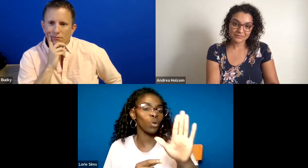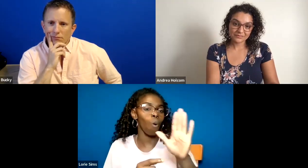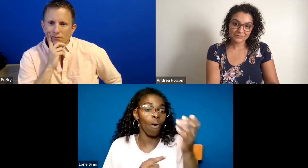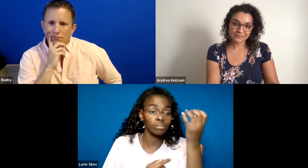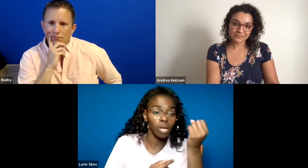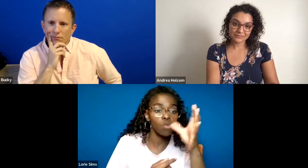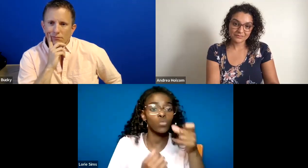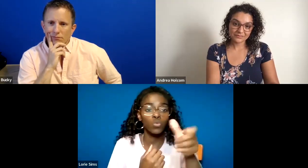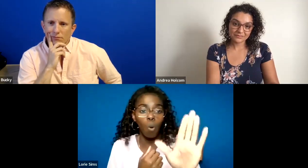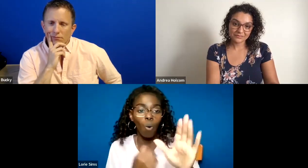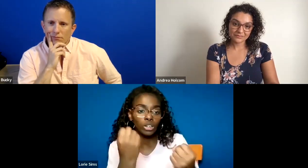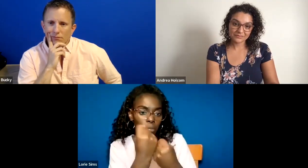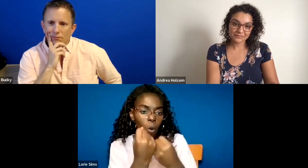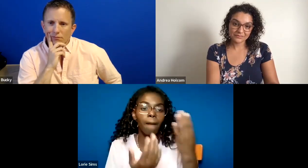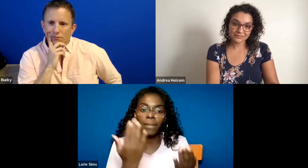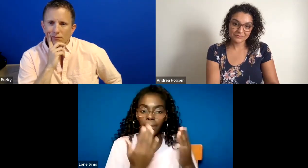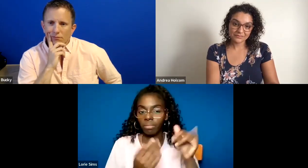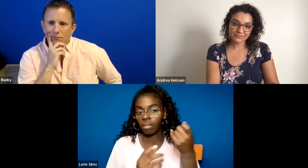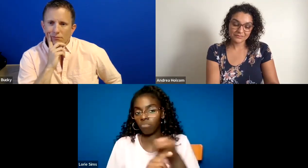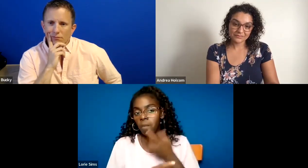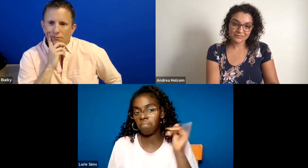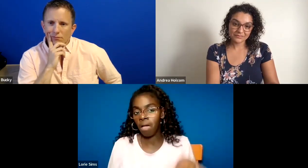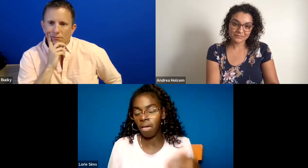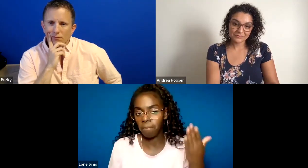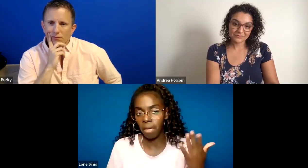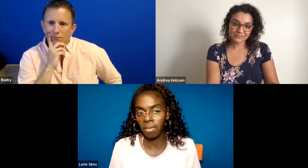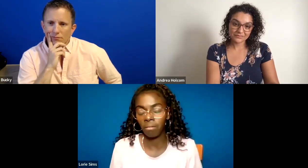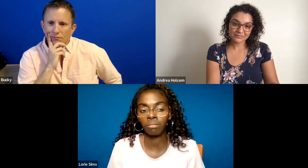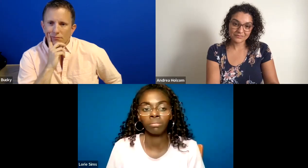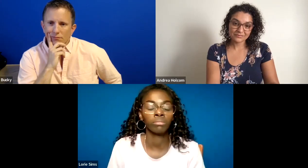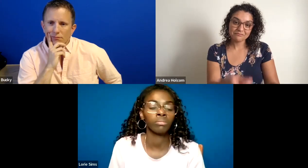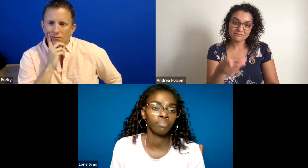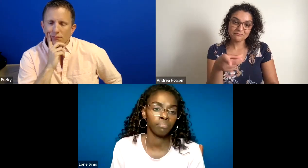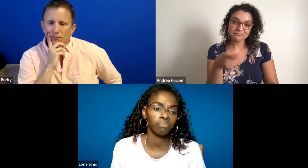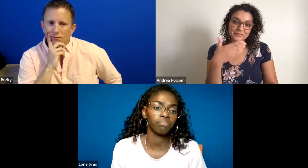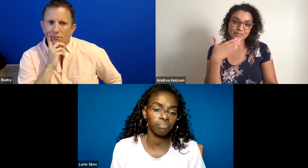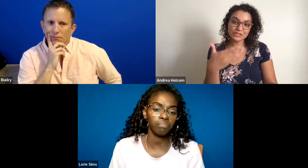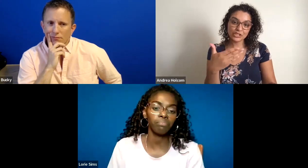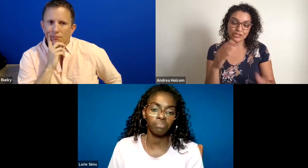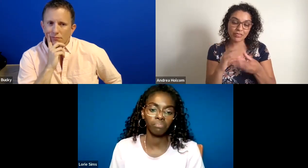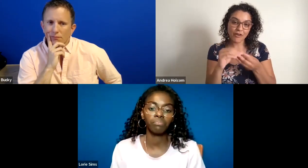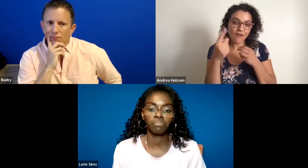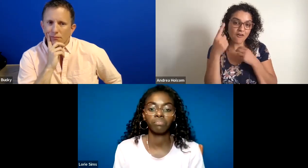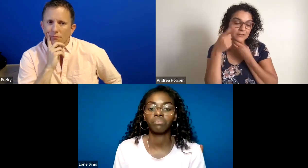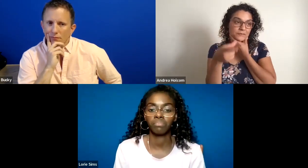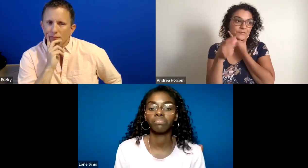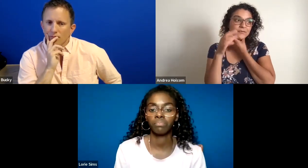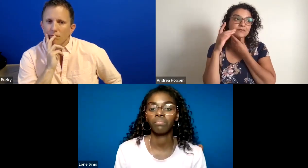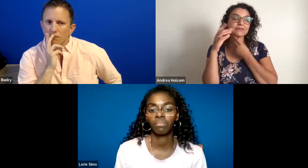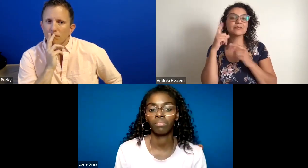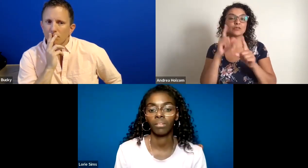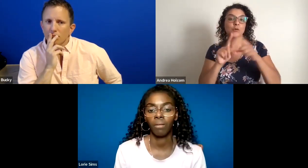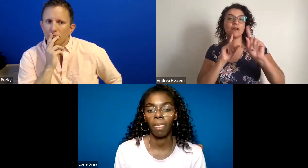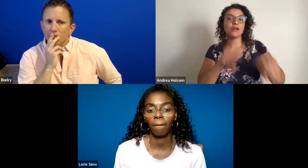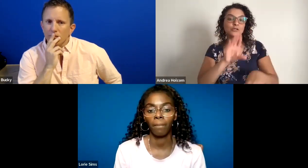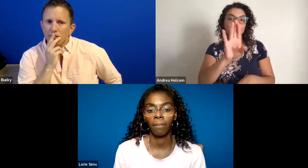who are providing service. That could be something that you would sponsor that would make people sit up and pay attention. That's a